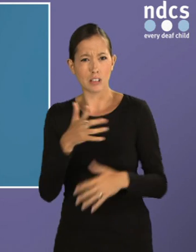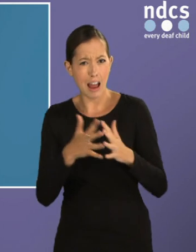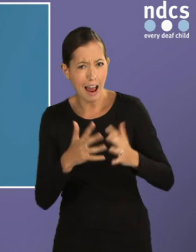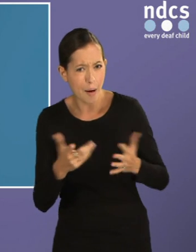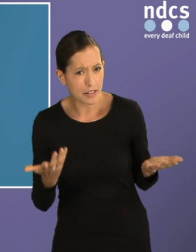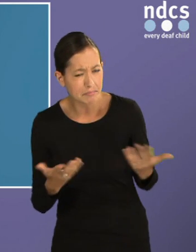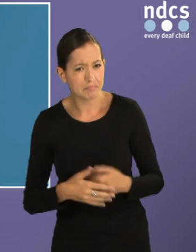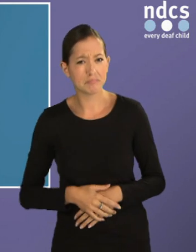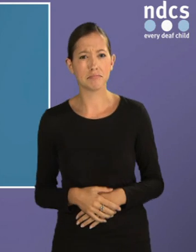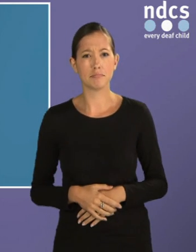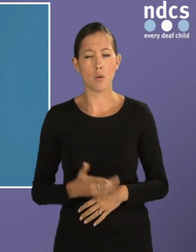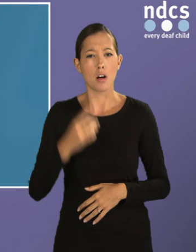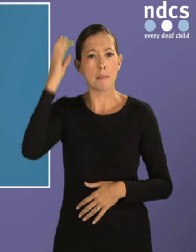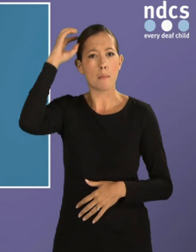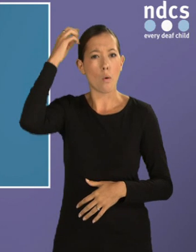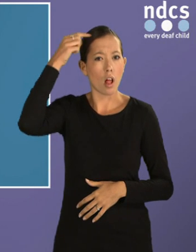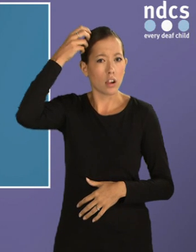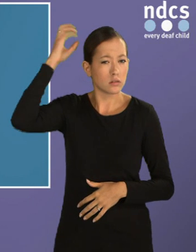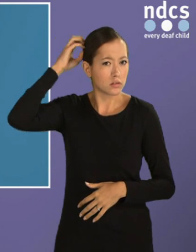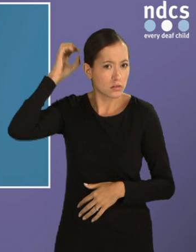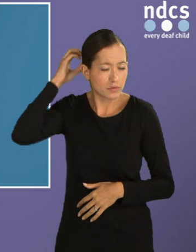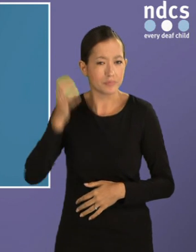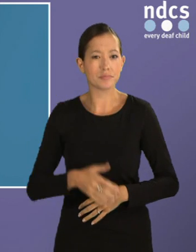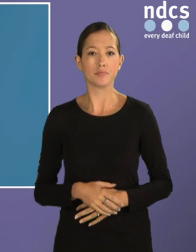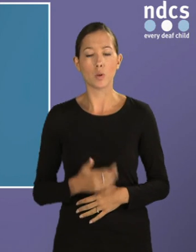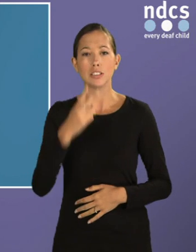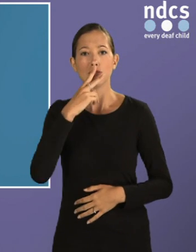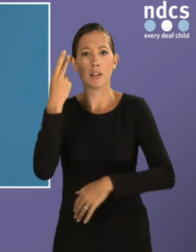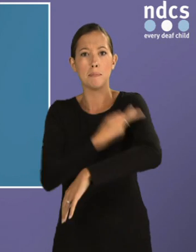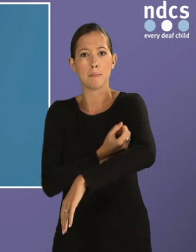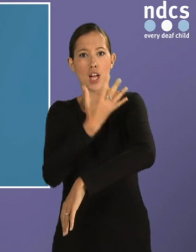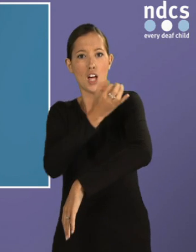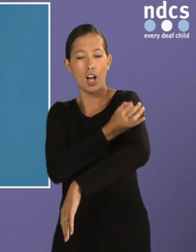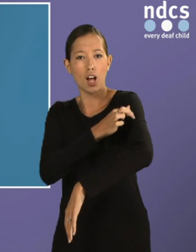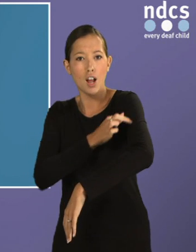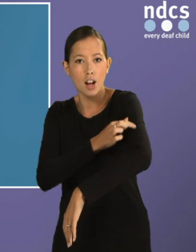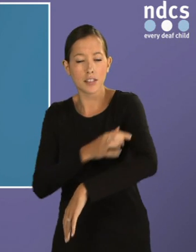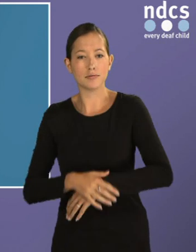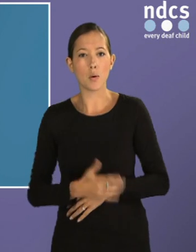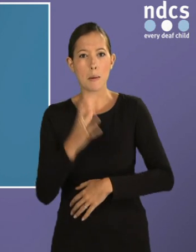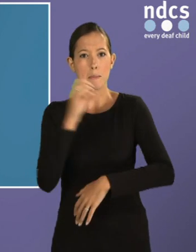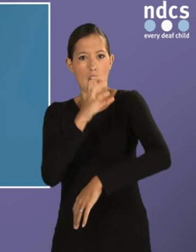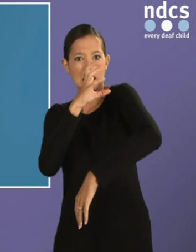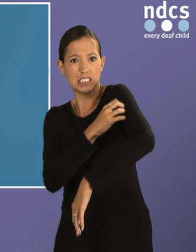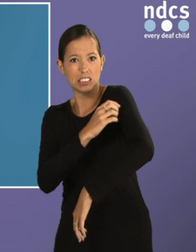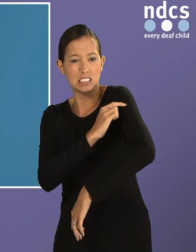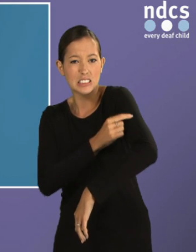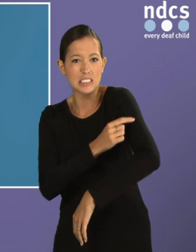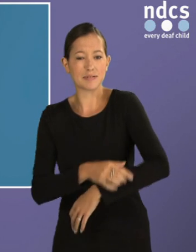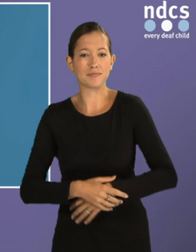unexplained bruising, bald patches, cigarette burns, bite